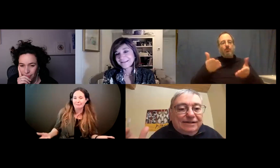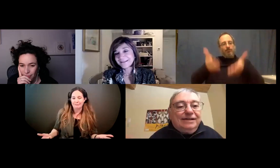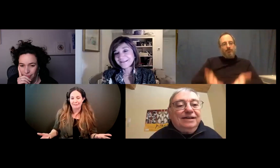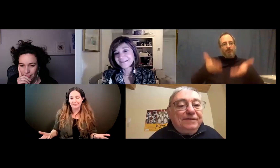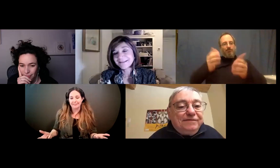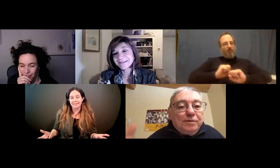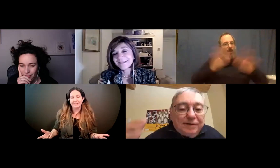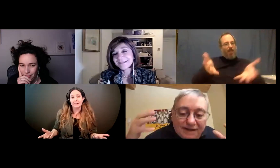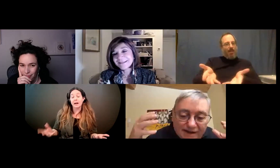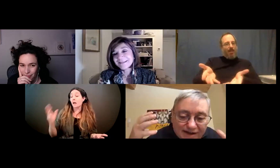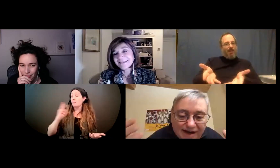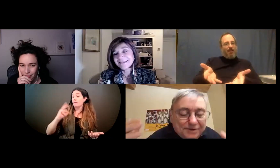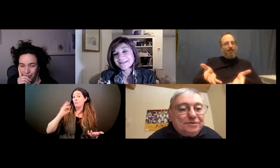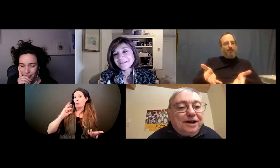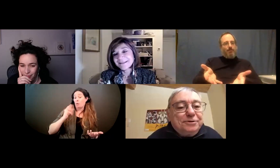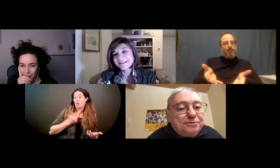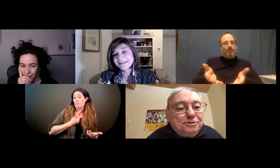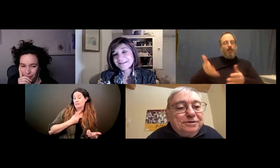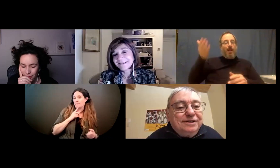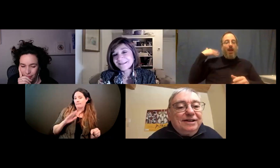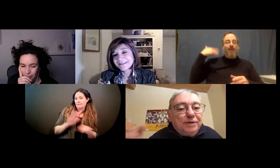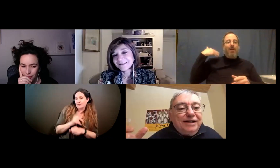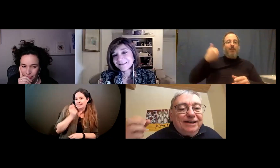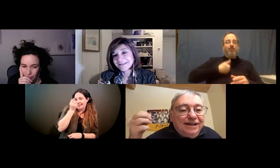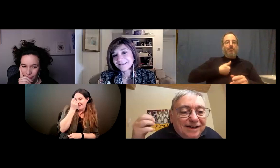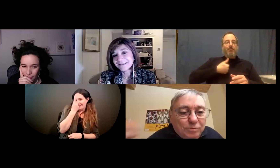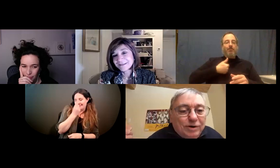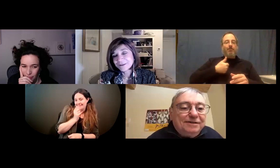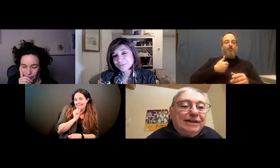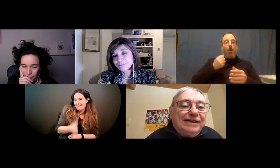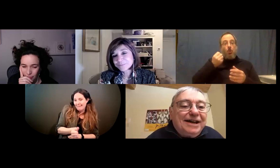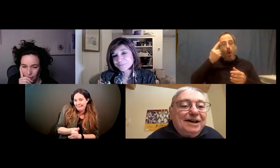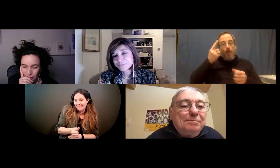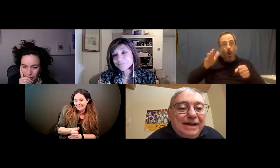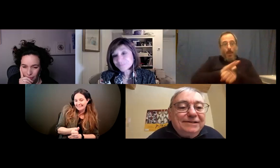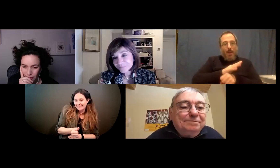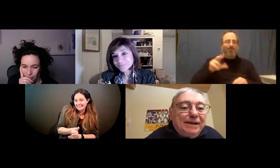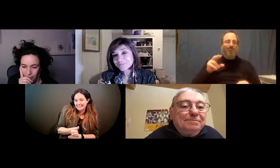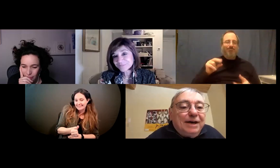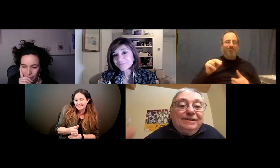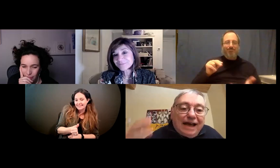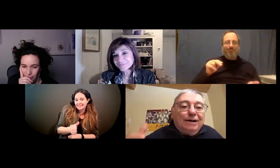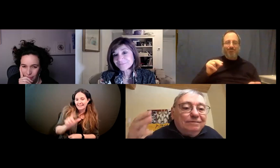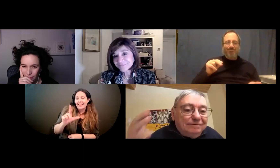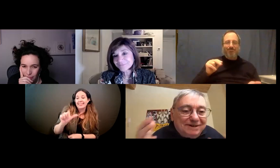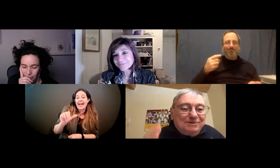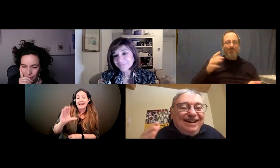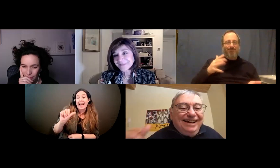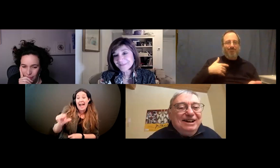not before understood really what Lacan meant, but